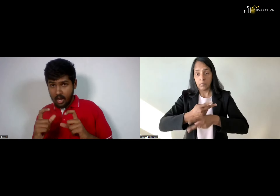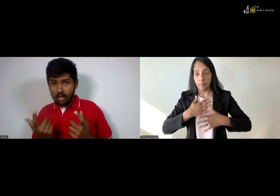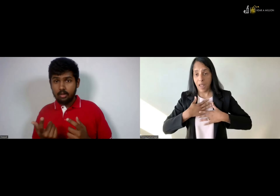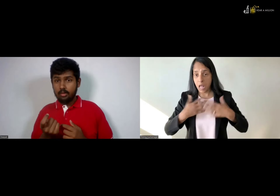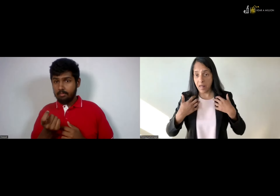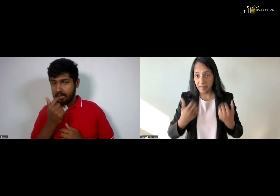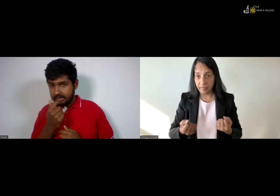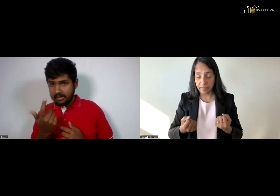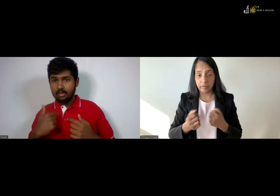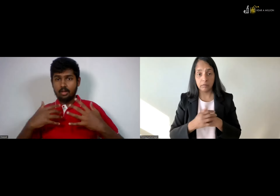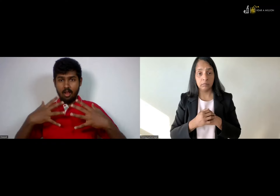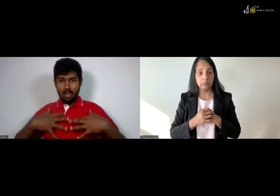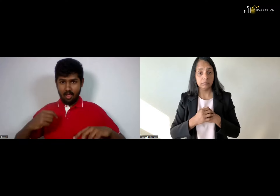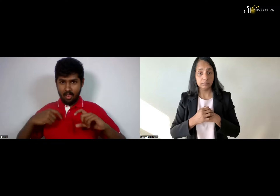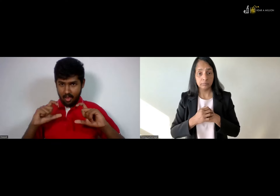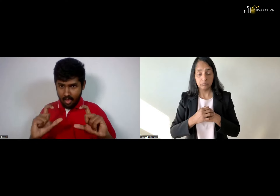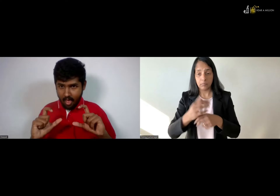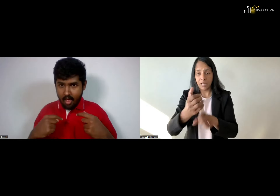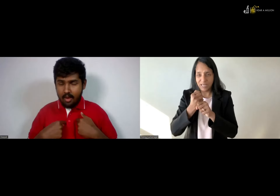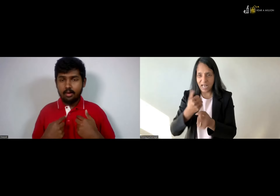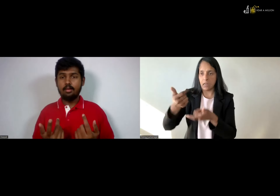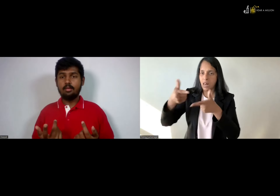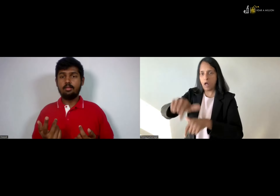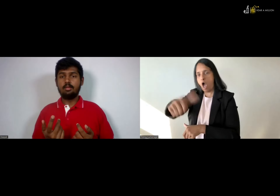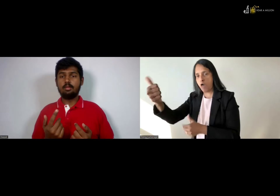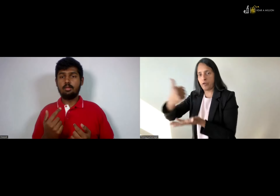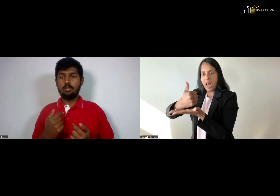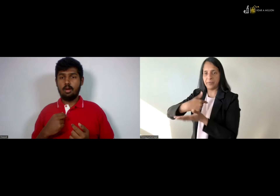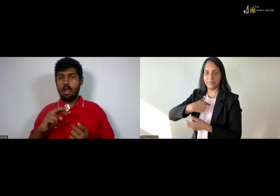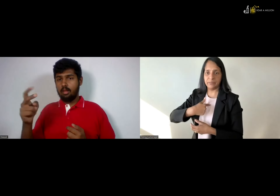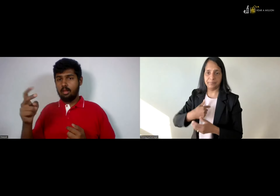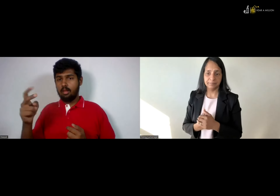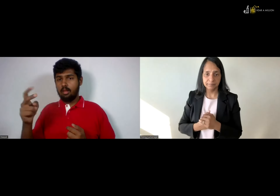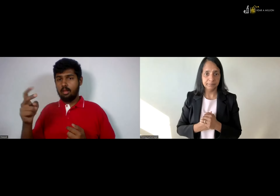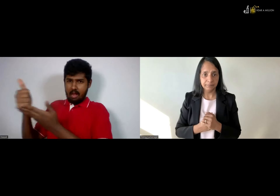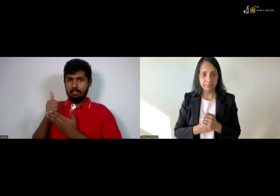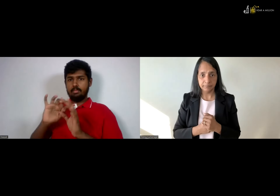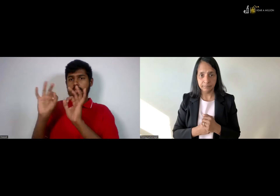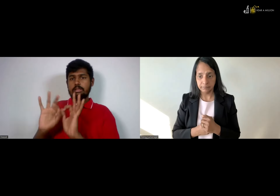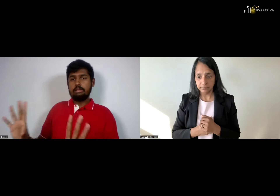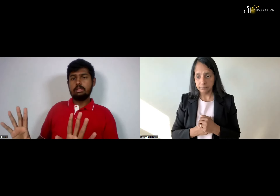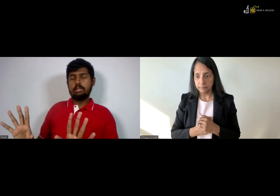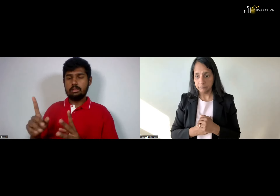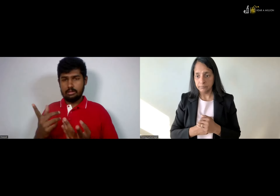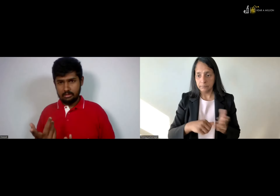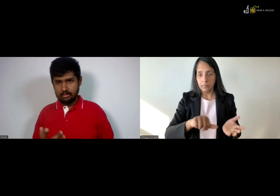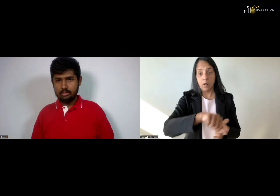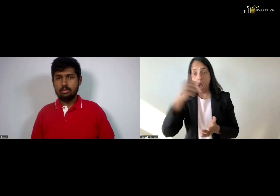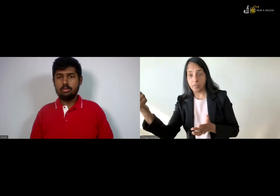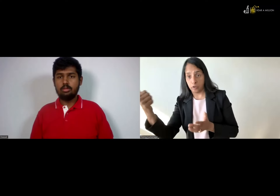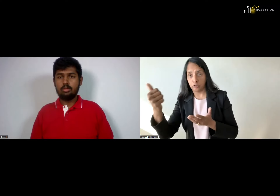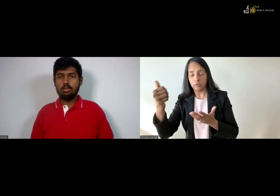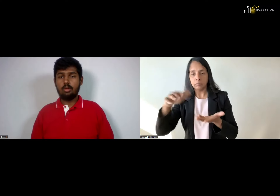control their food habits, they need to take the medication, and they need to take help of the